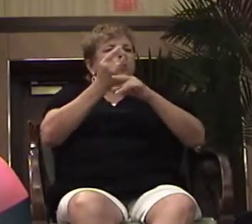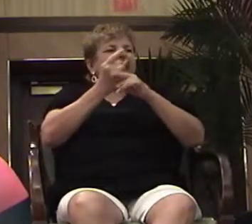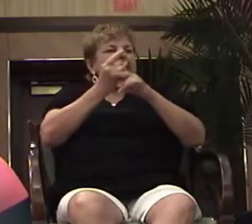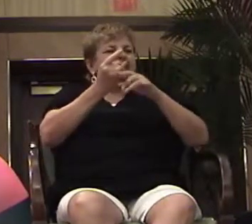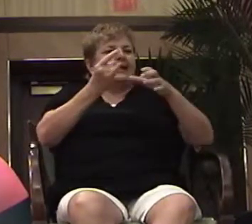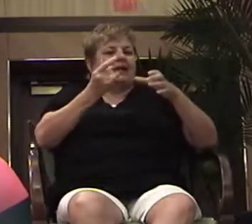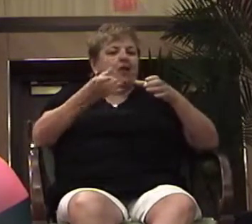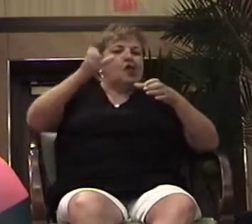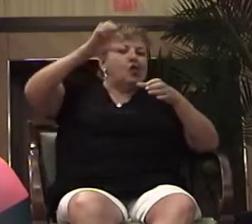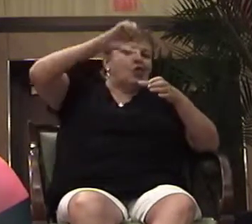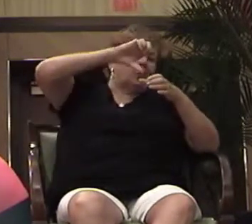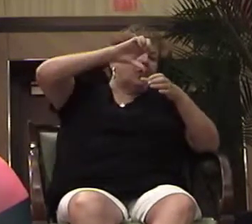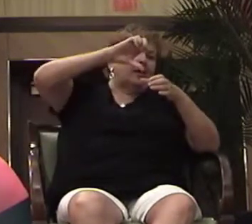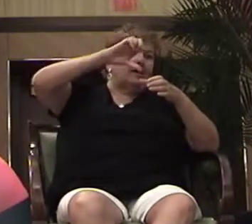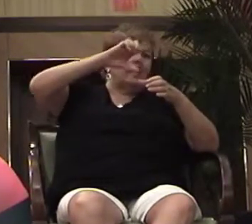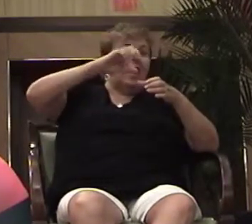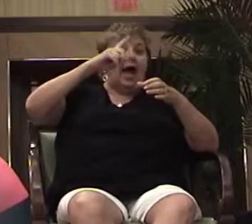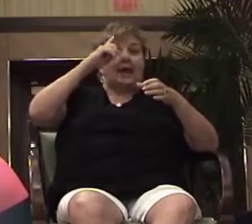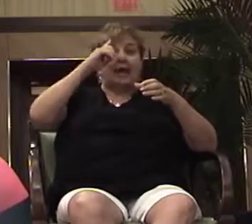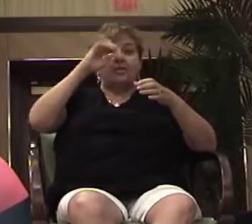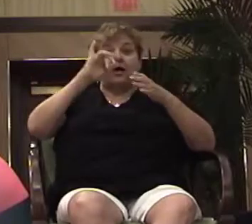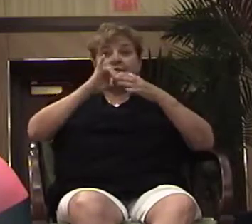I thought that was a mixed drink.